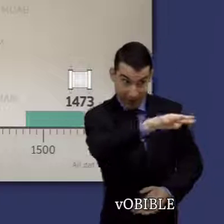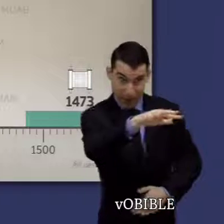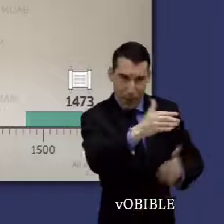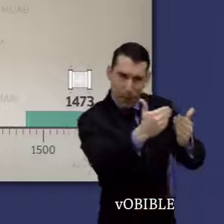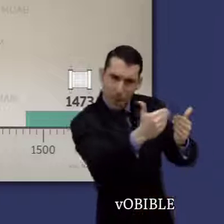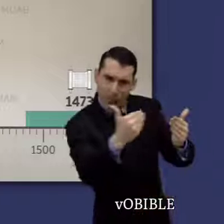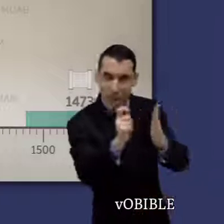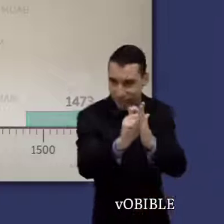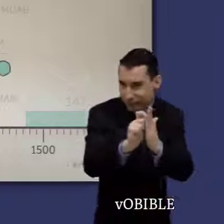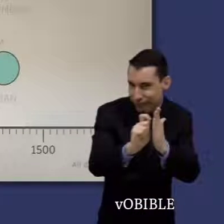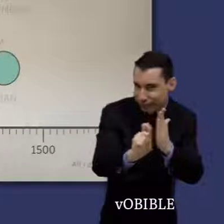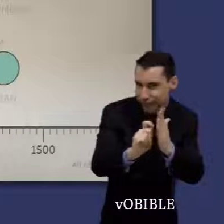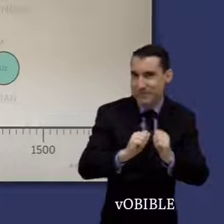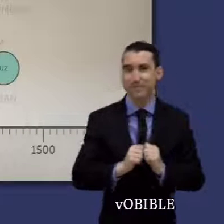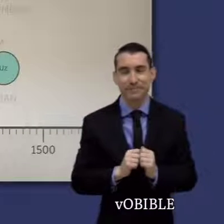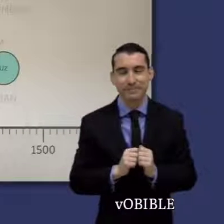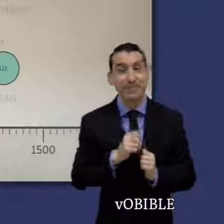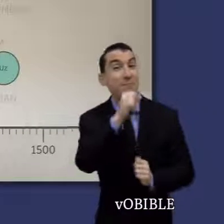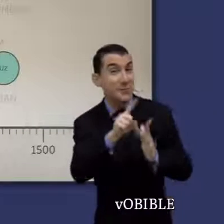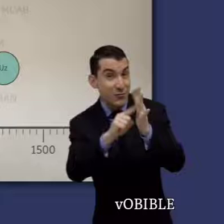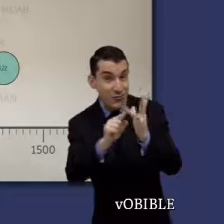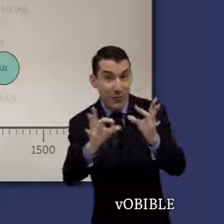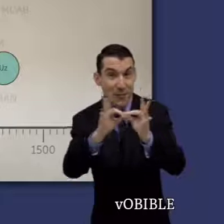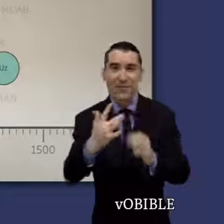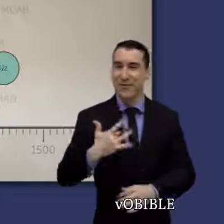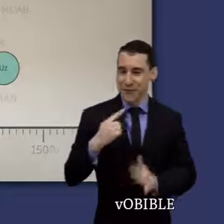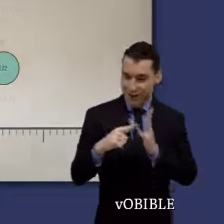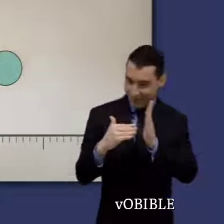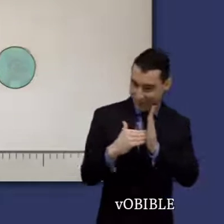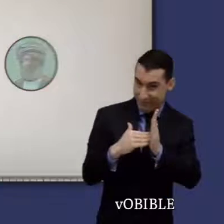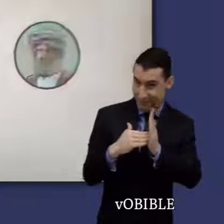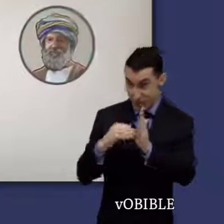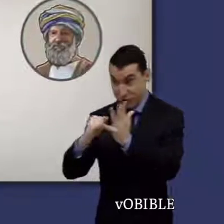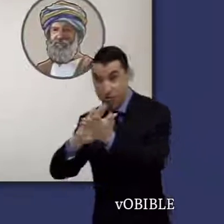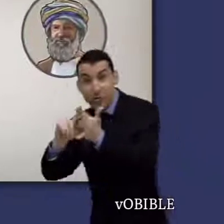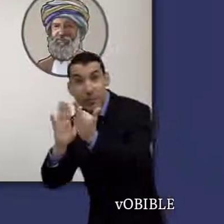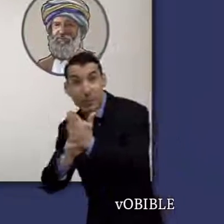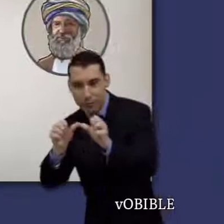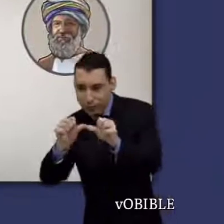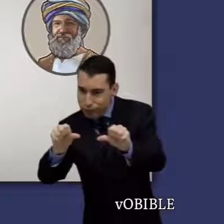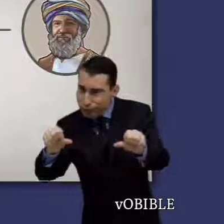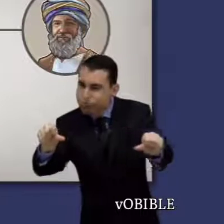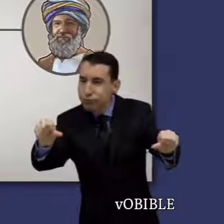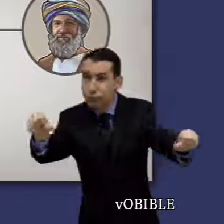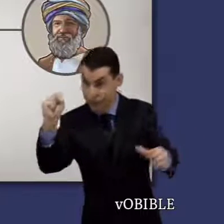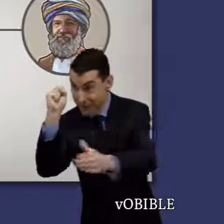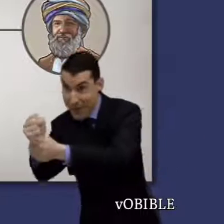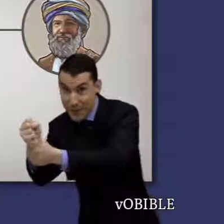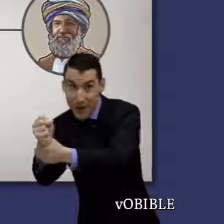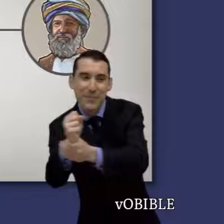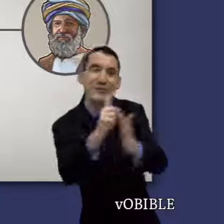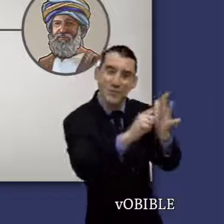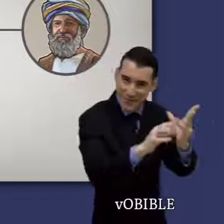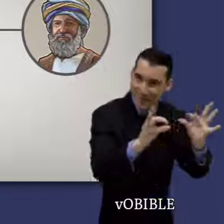wilderness. The man Job lived in Uz. Shem, a forefather of Abraham, was likely